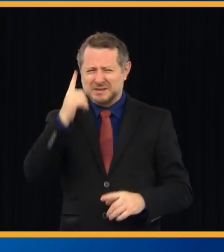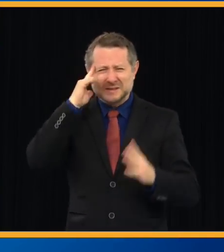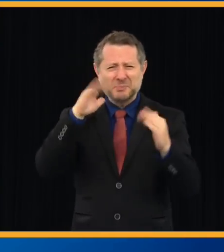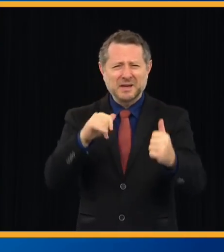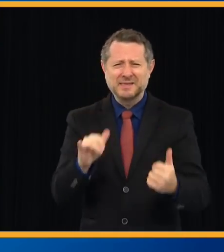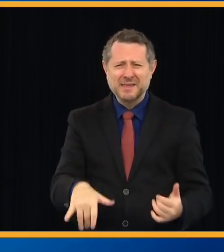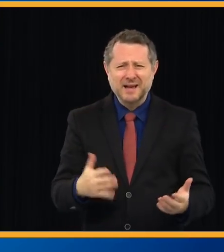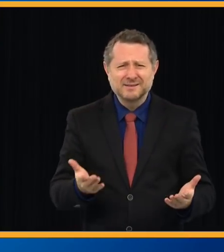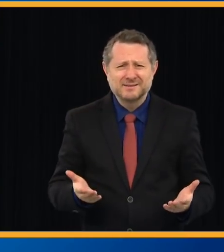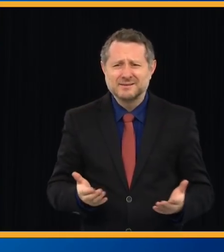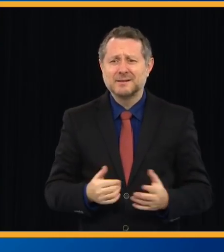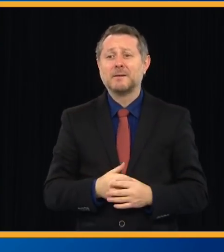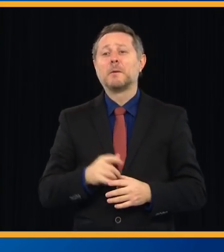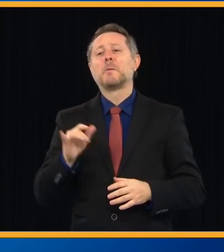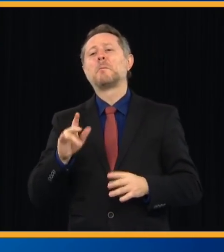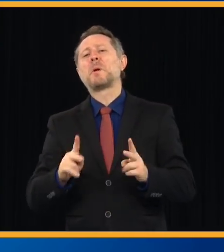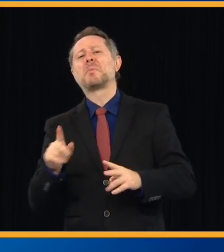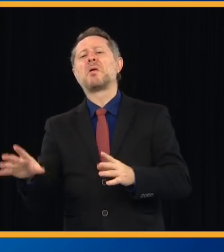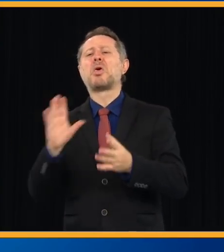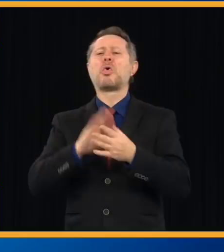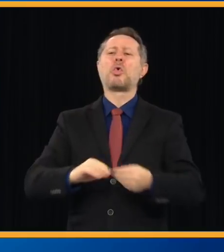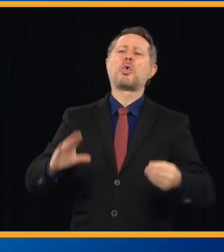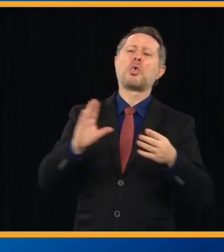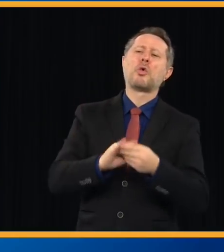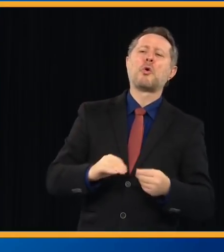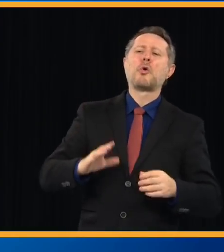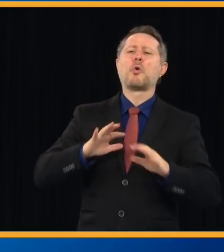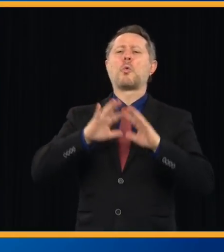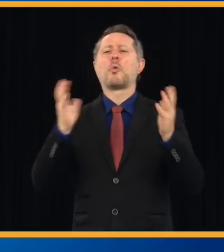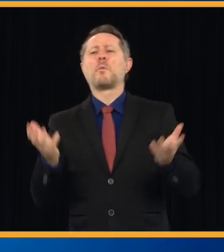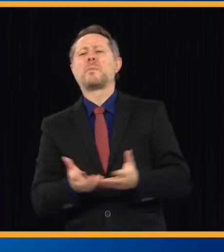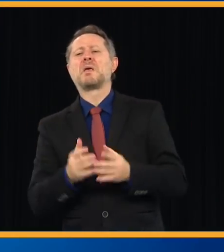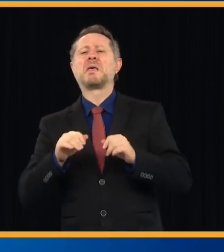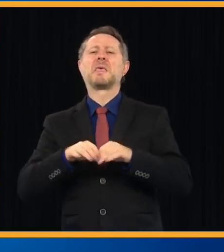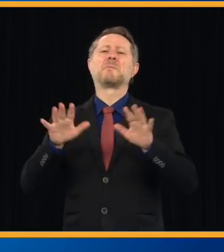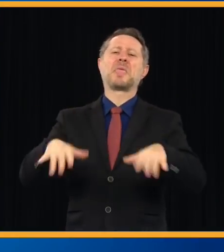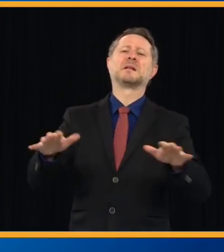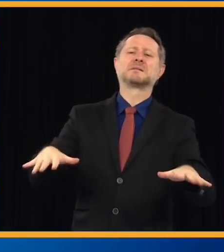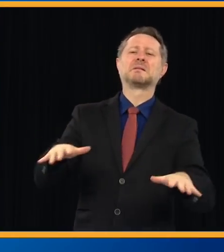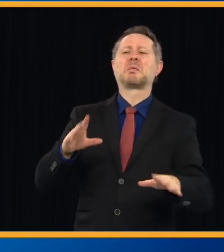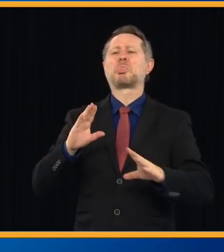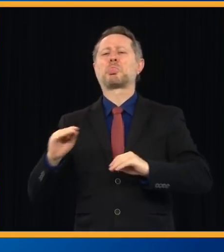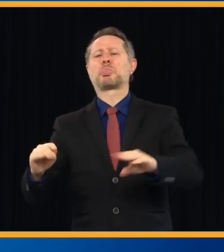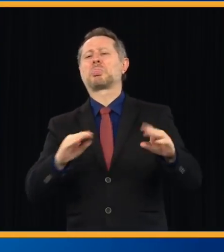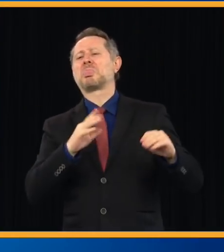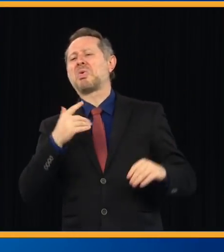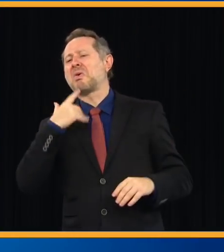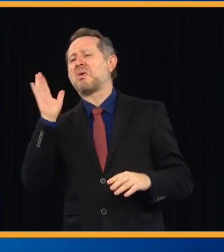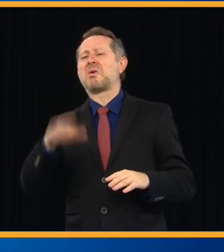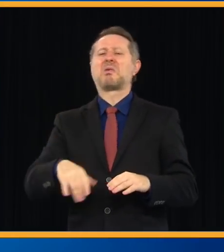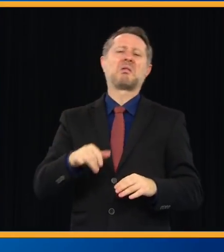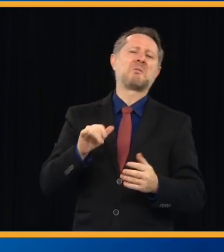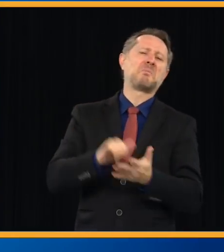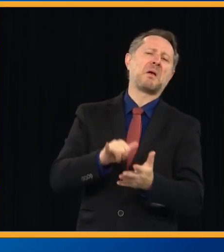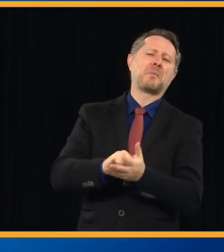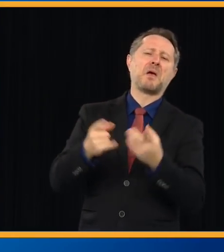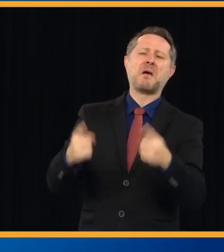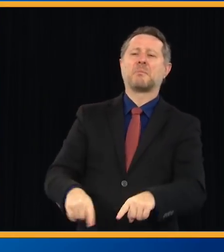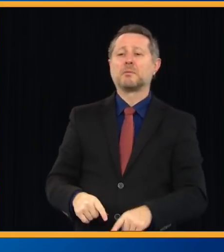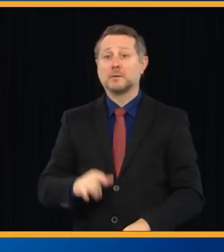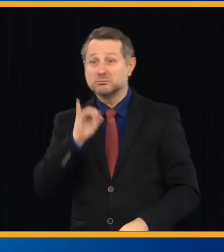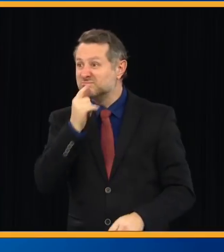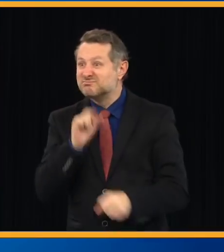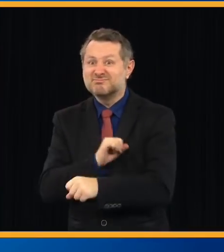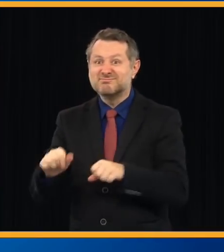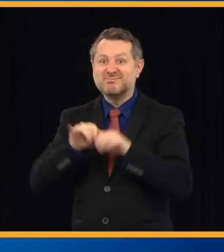about global pandemics and that possibility, but you know what, until it happens, people don't really get it. Our hospital